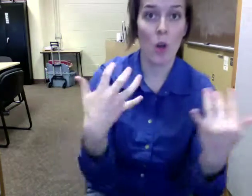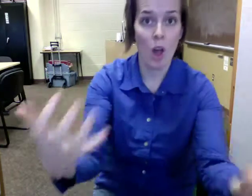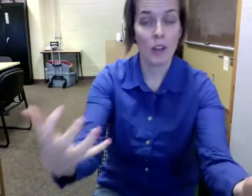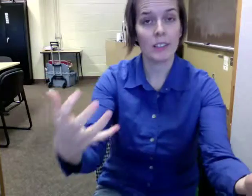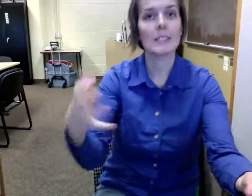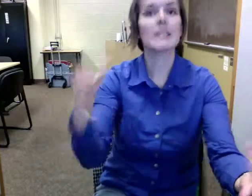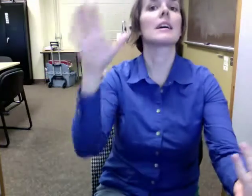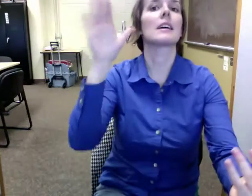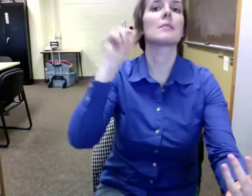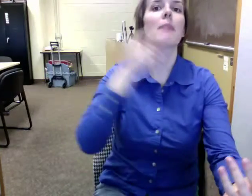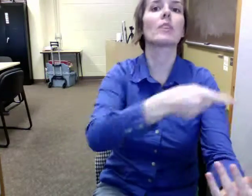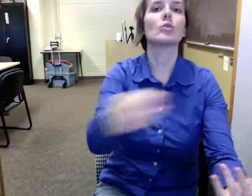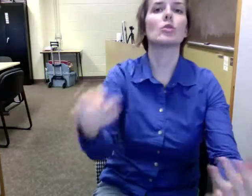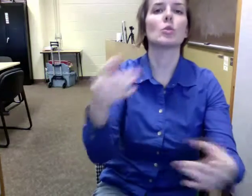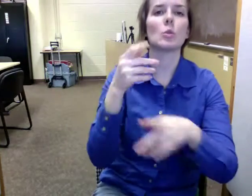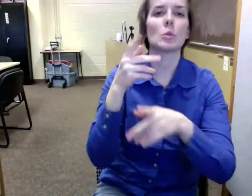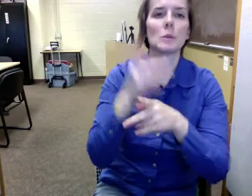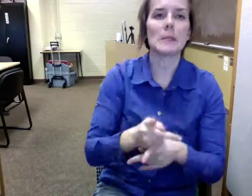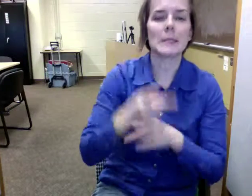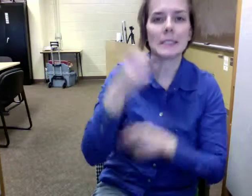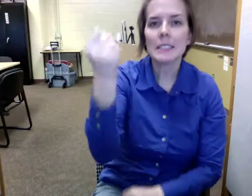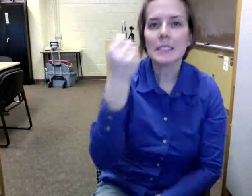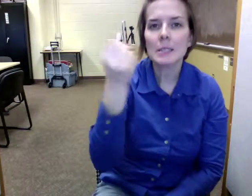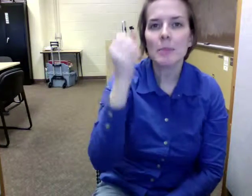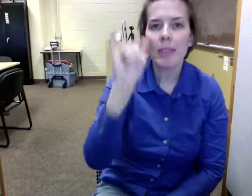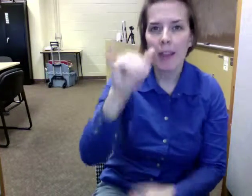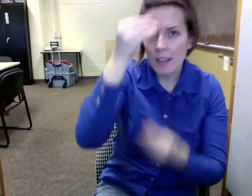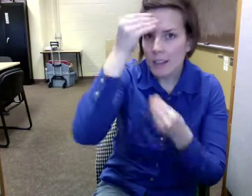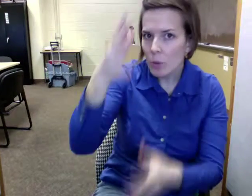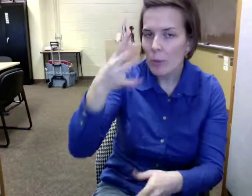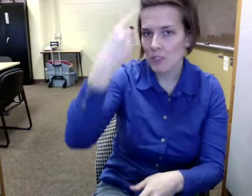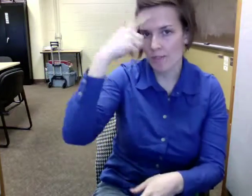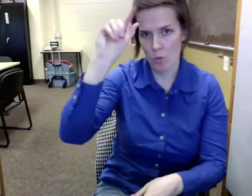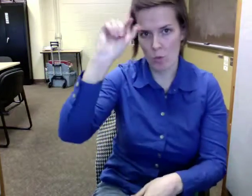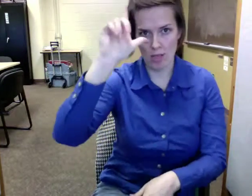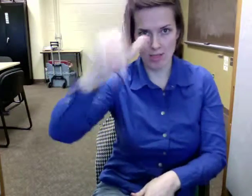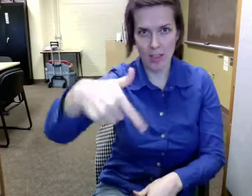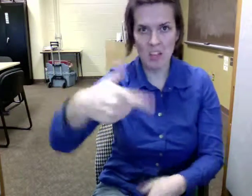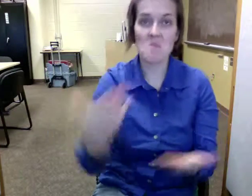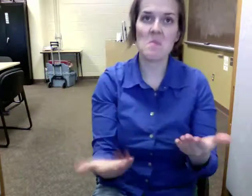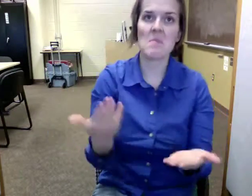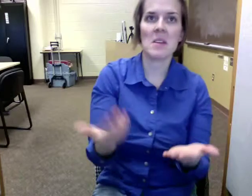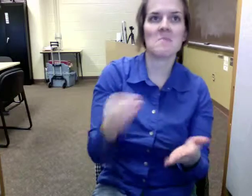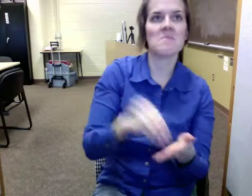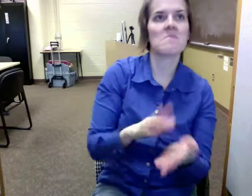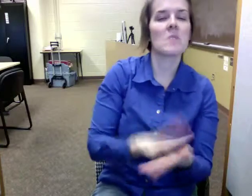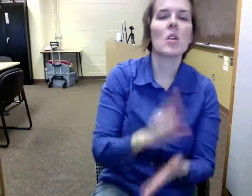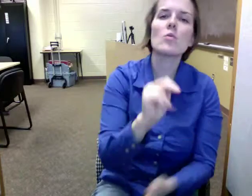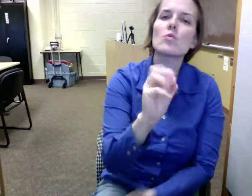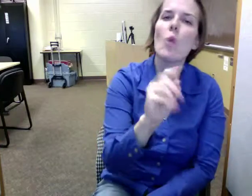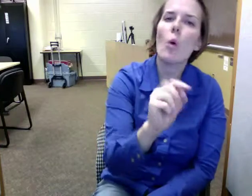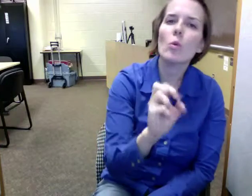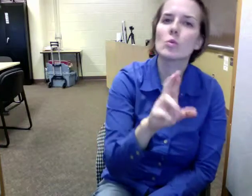use. Maybe take notes. You're supposed to remember what you hear. In an everyday